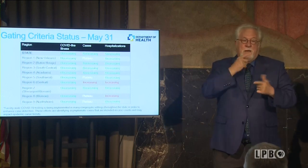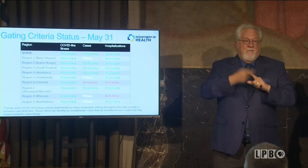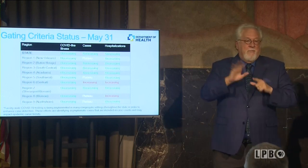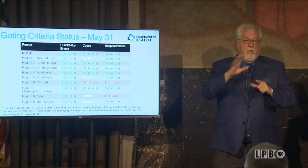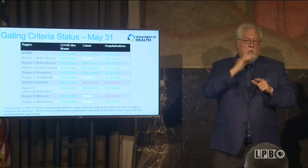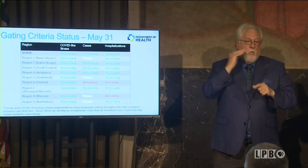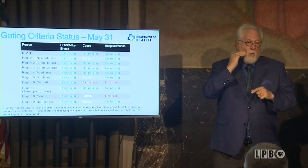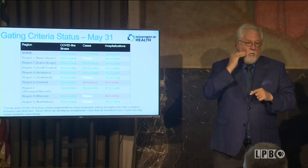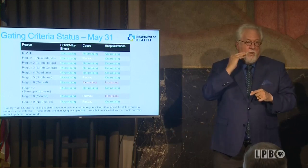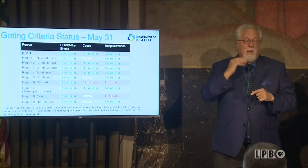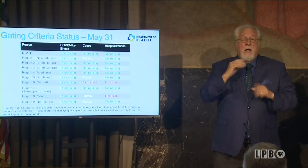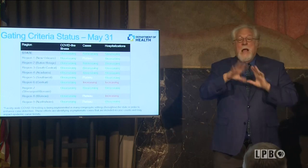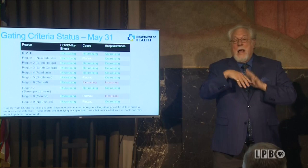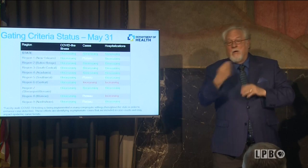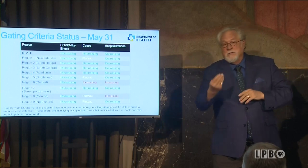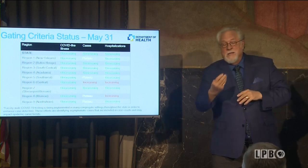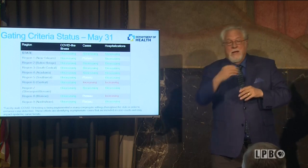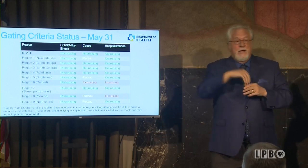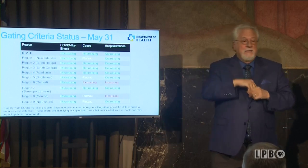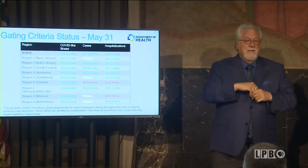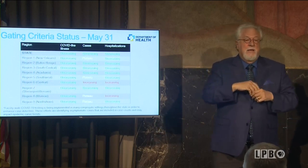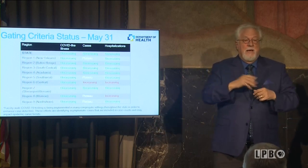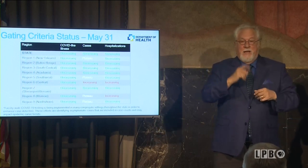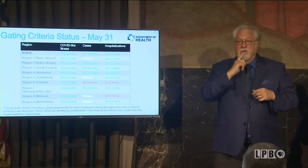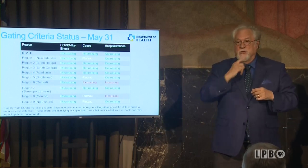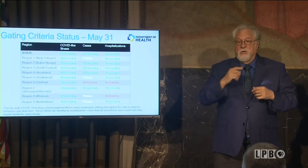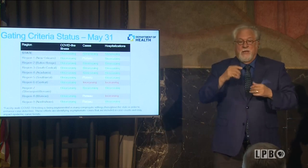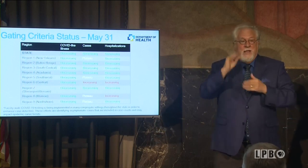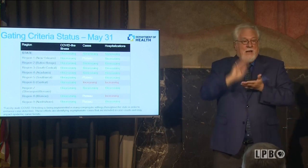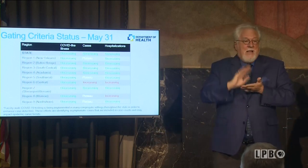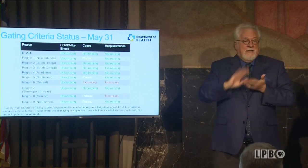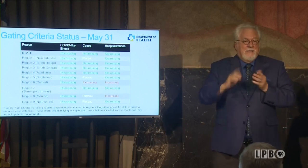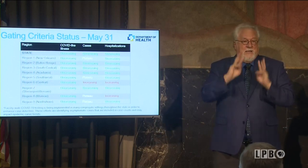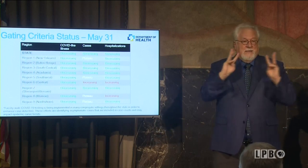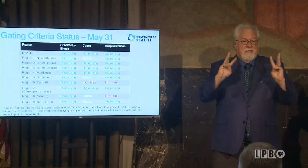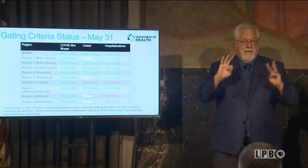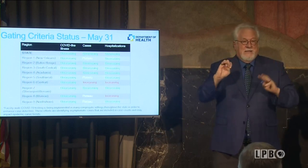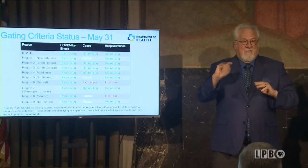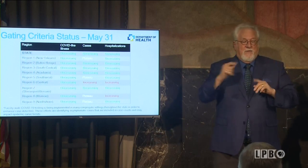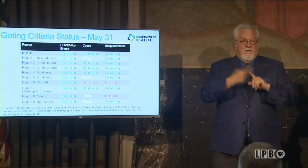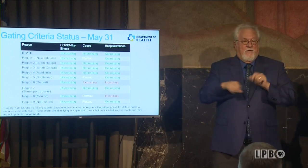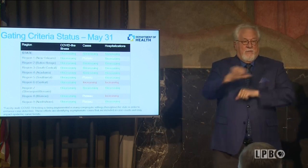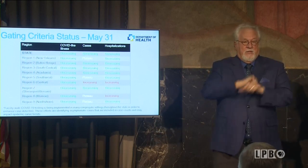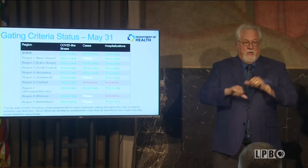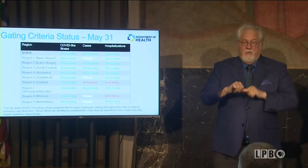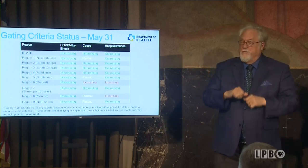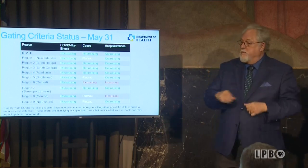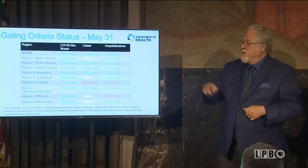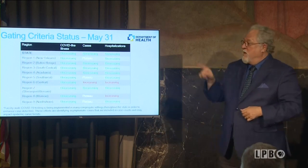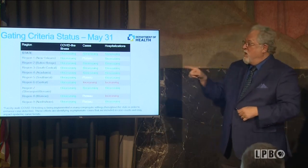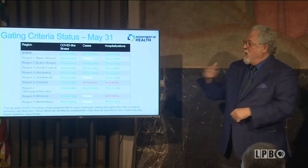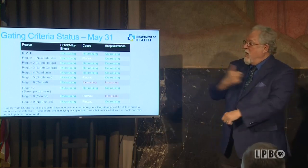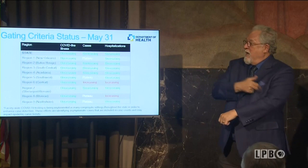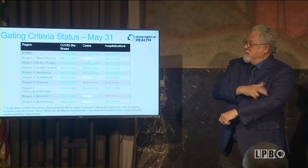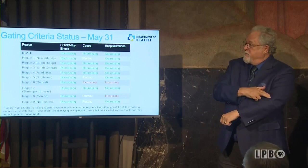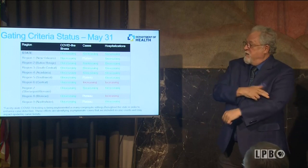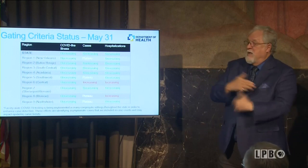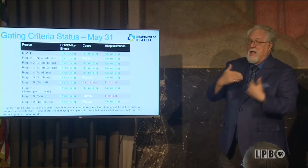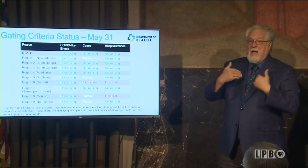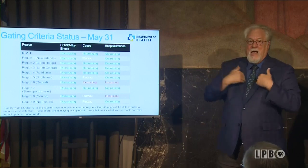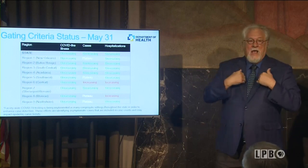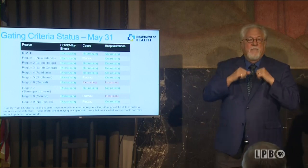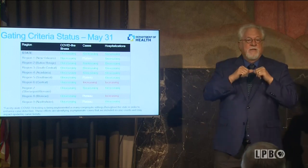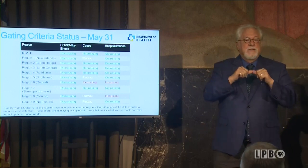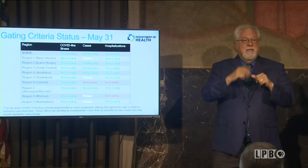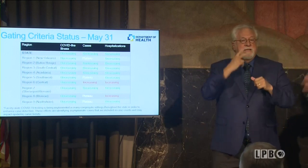household, whether you're outside or inside, and certainly if you're less than 6 feet away from each other. When we look at hospitalizations, we have